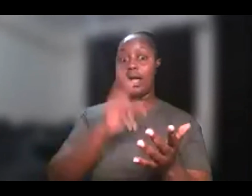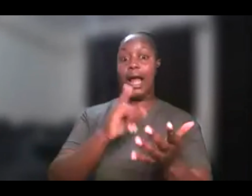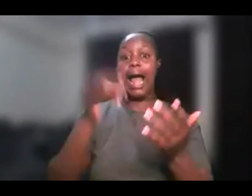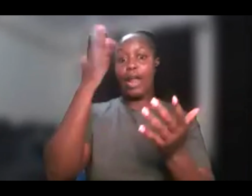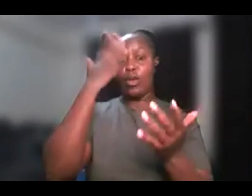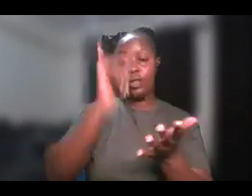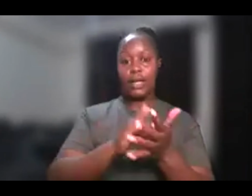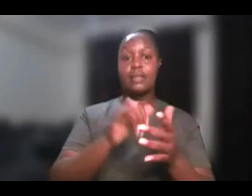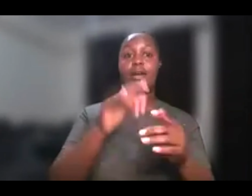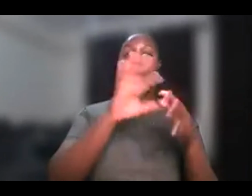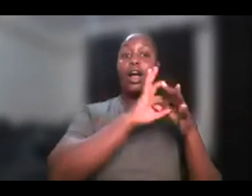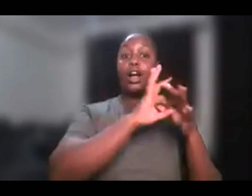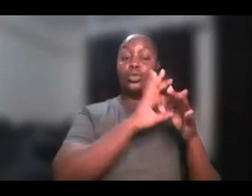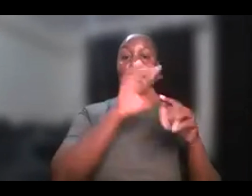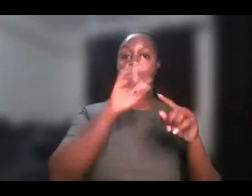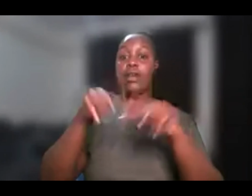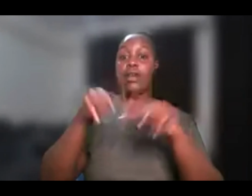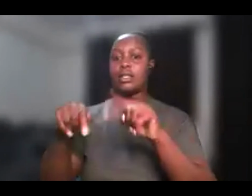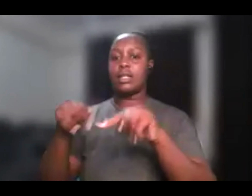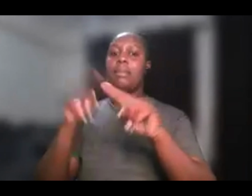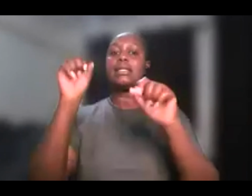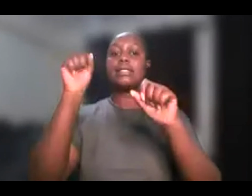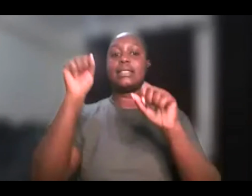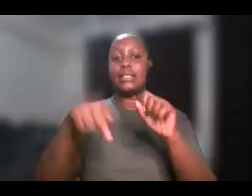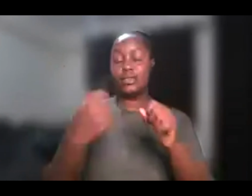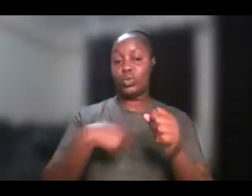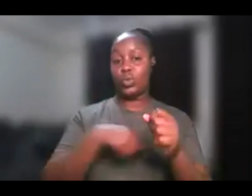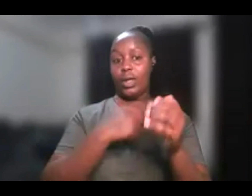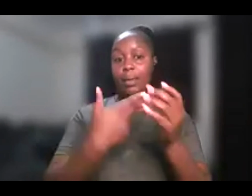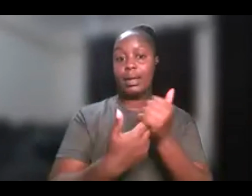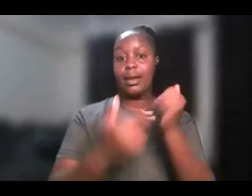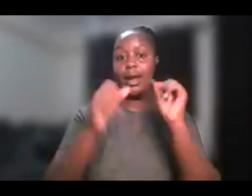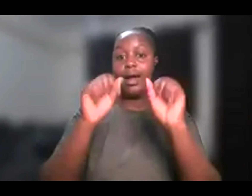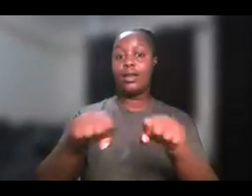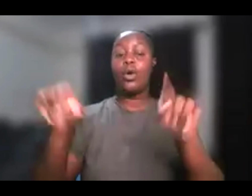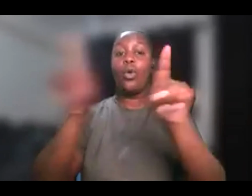partner. We are also happy to